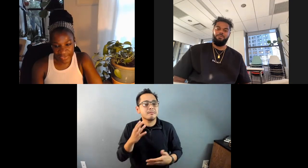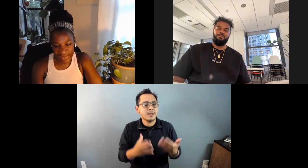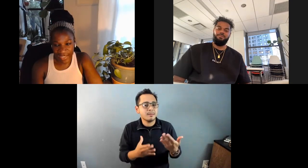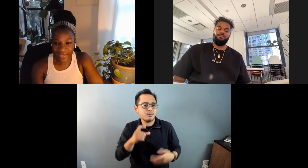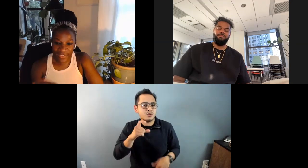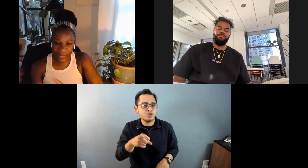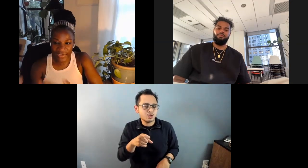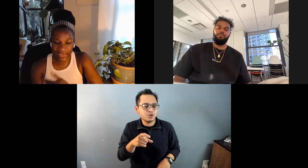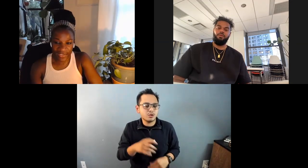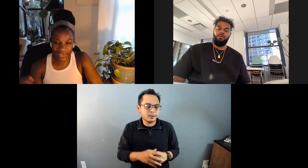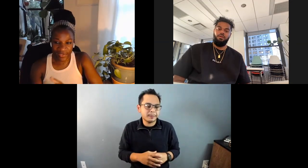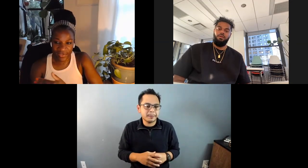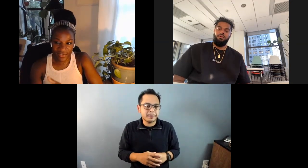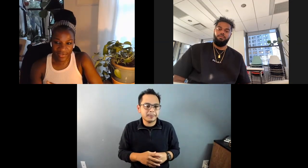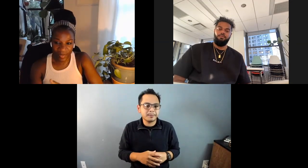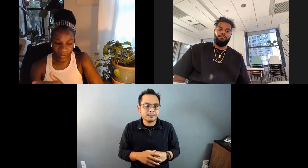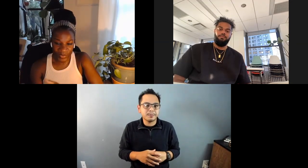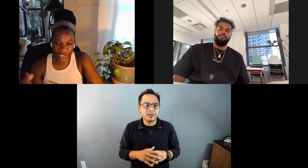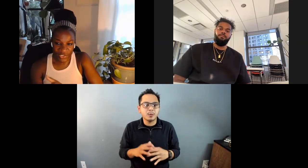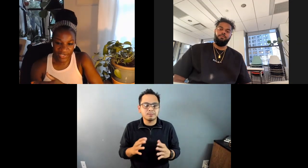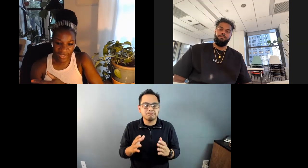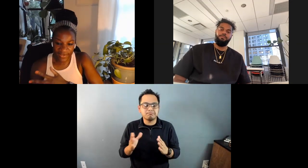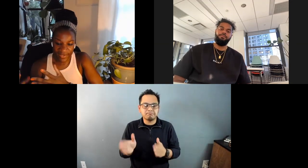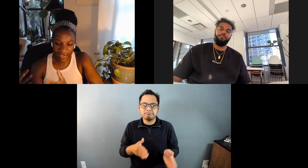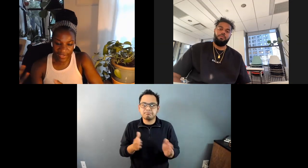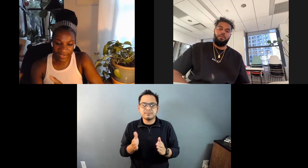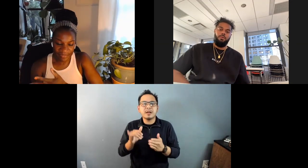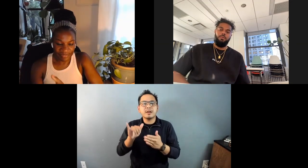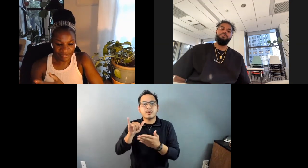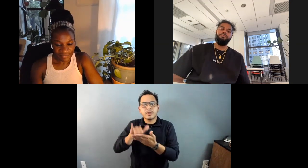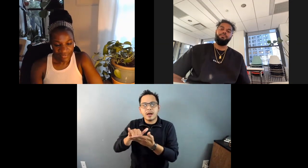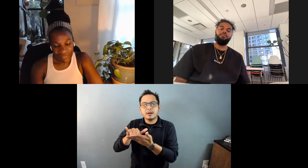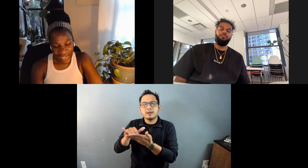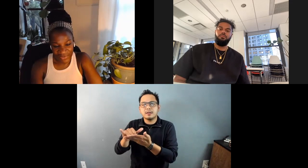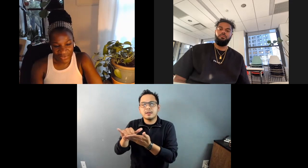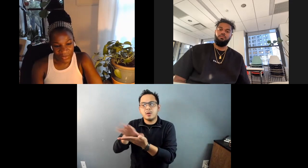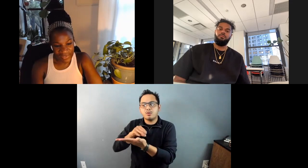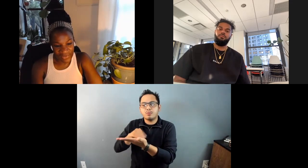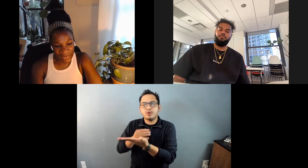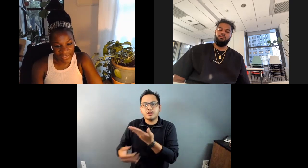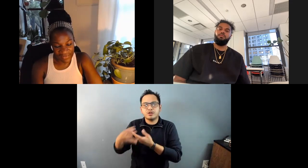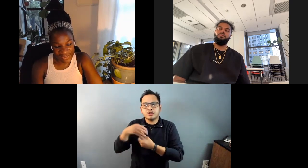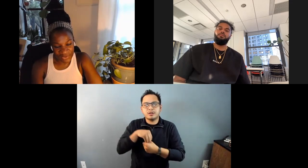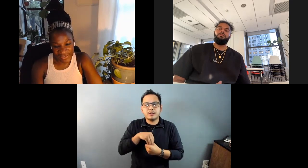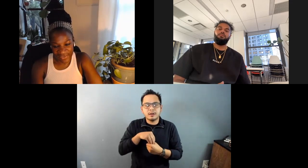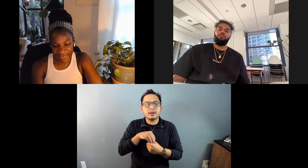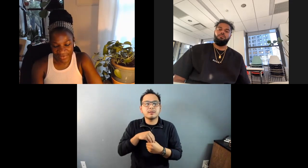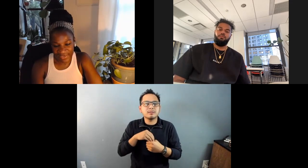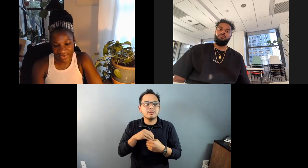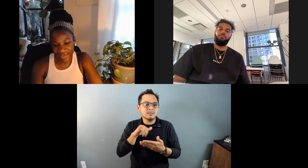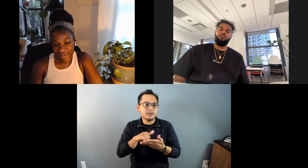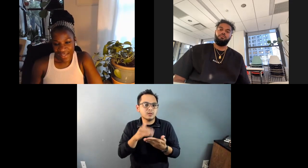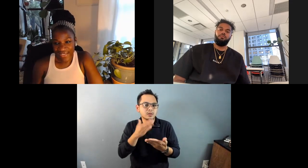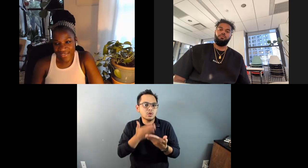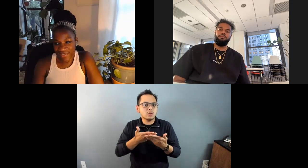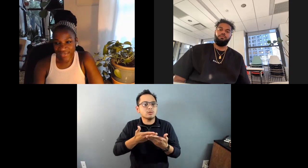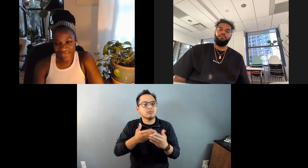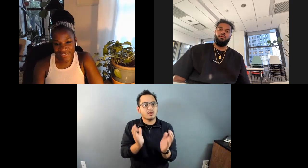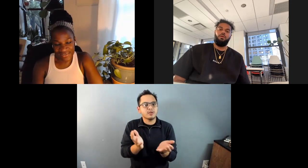like Black and brown shit is almost dangerously the same shit, and so because of that, it's always been natural for me to, you